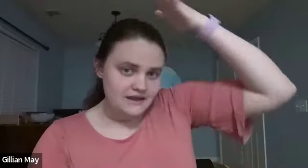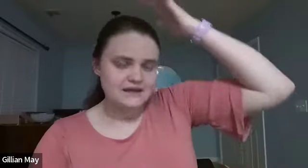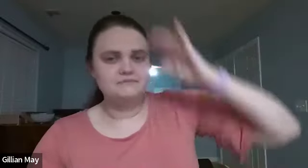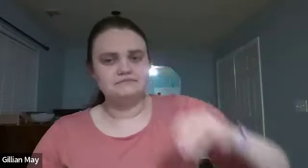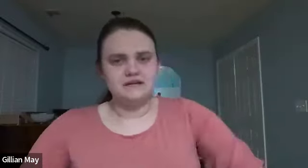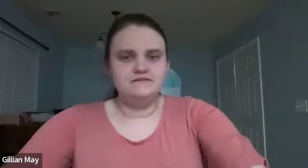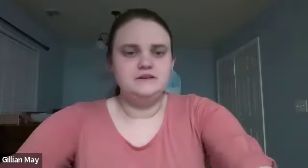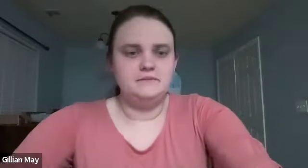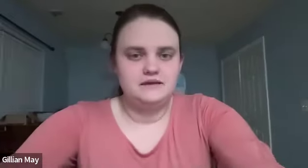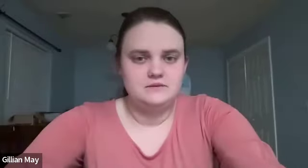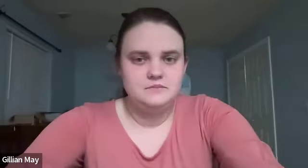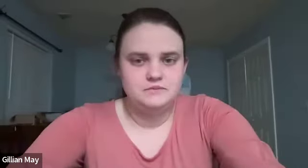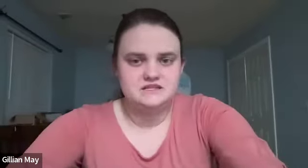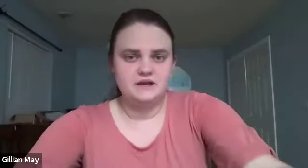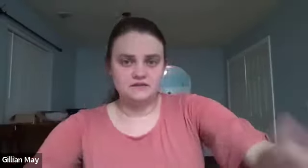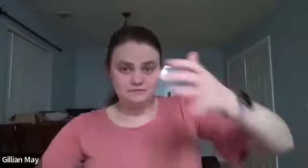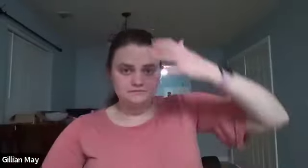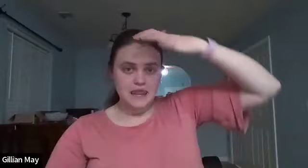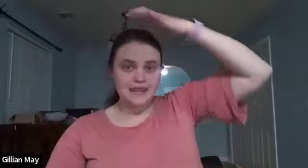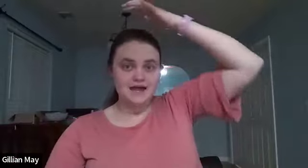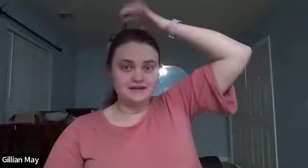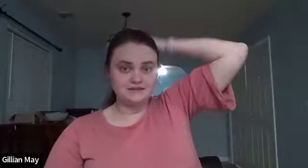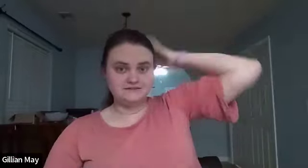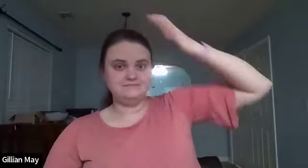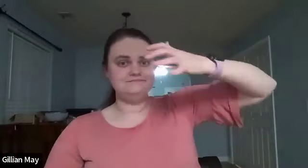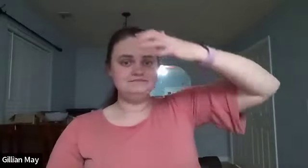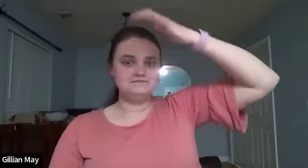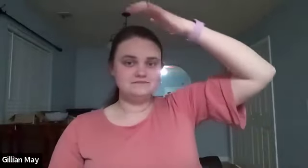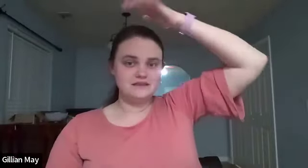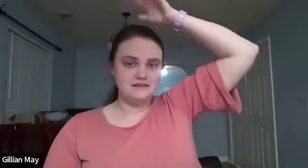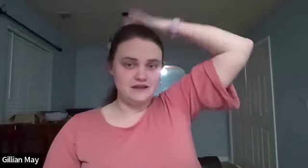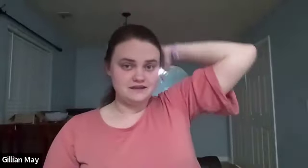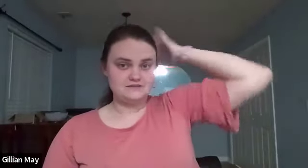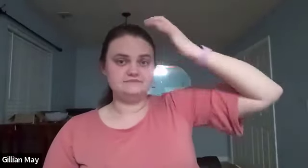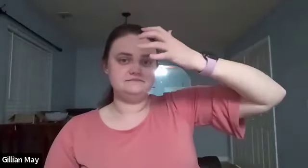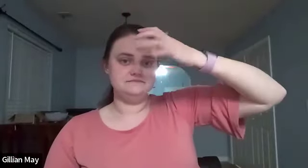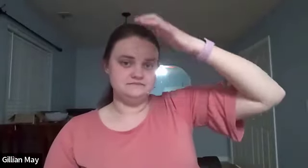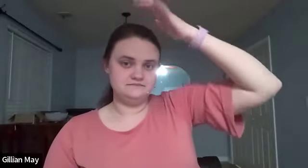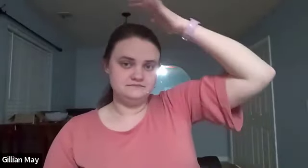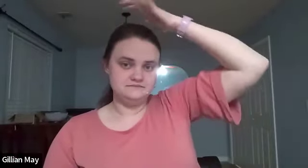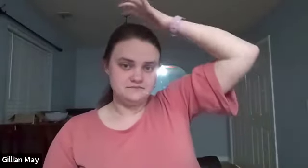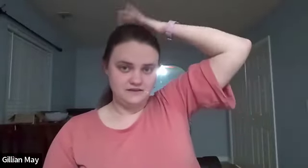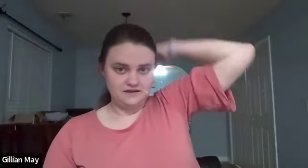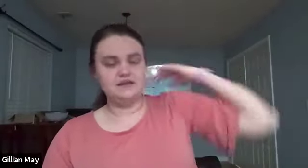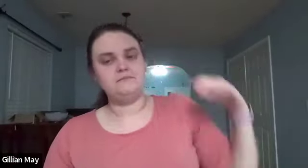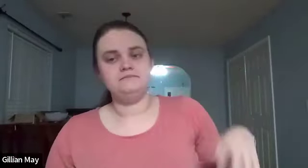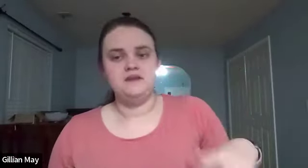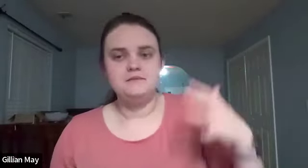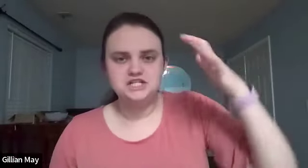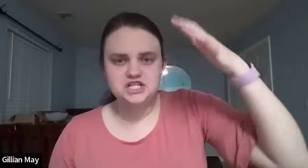Lion. I feel like let me pull myself back a little. Lion. Lion. Lion. Yeah. I'm like